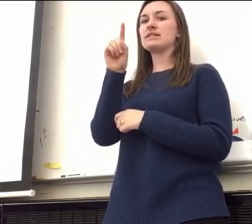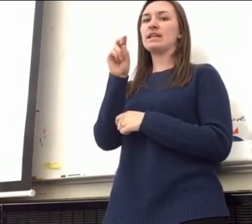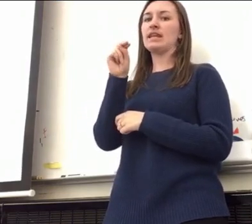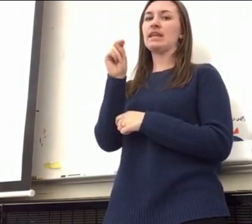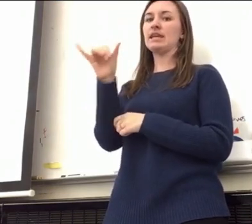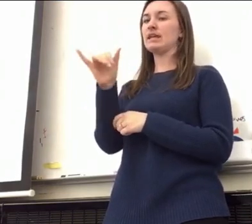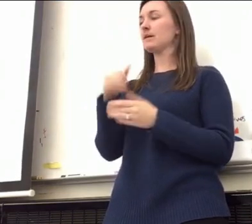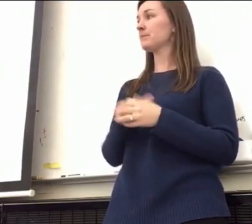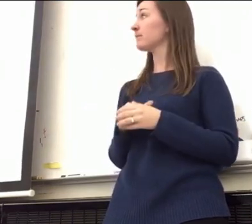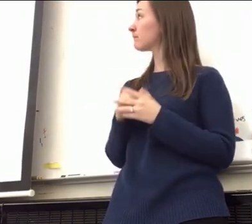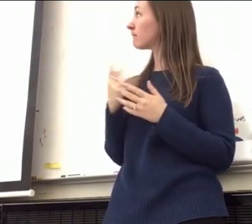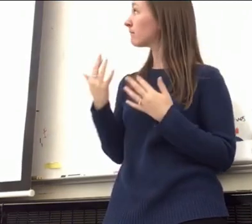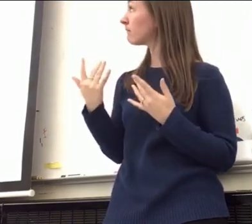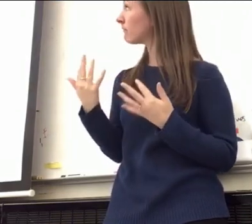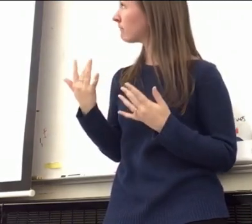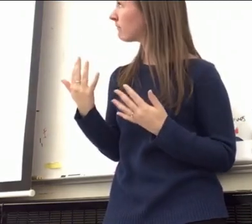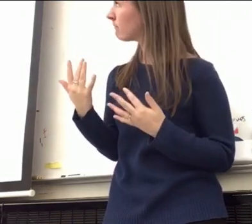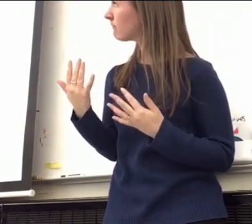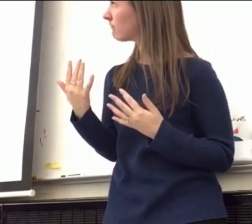In a second.